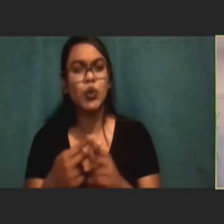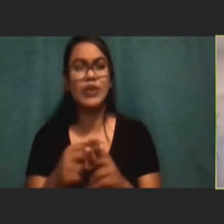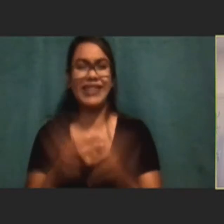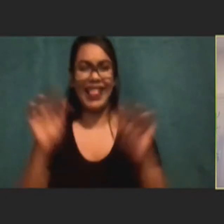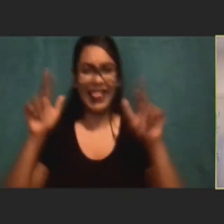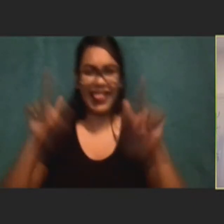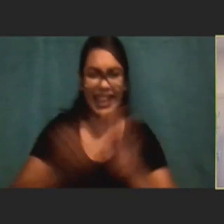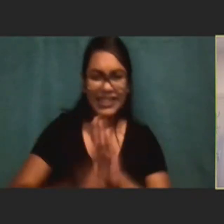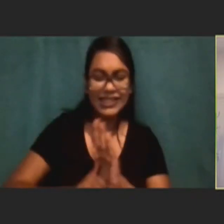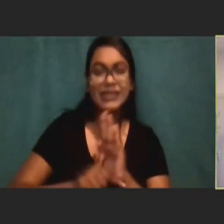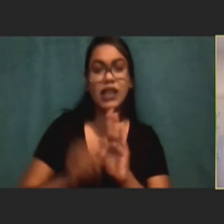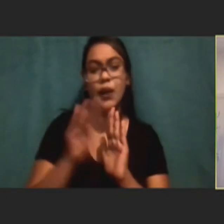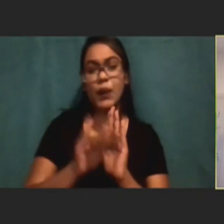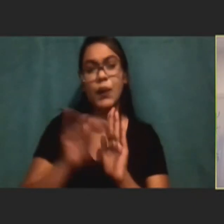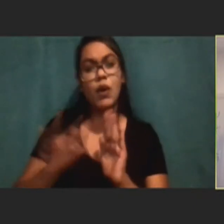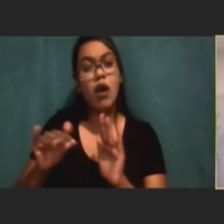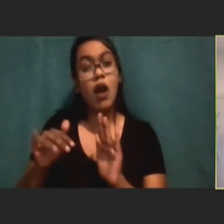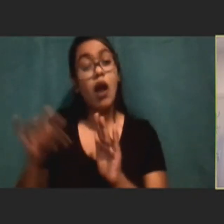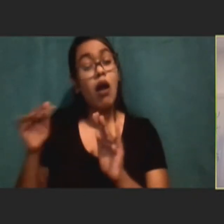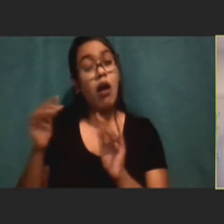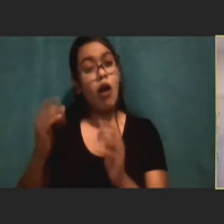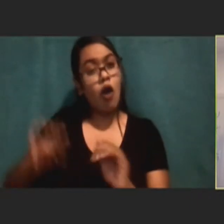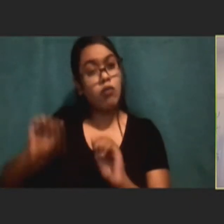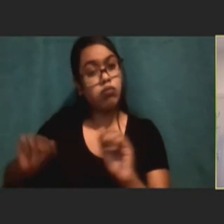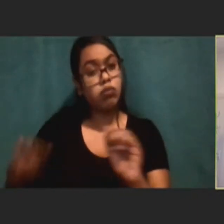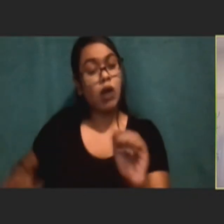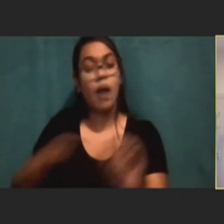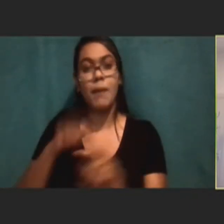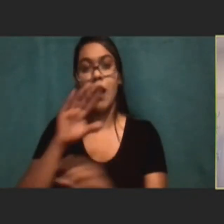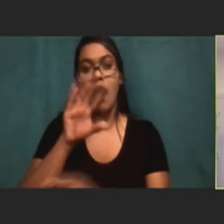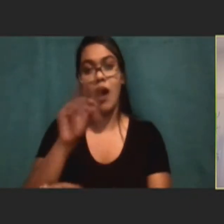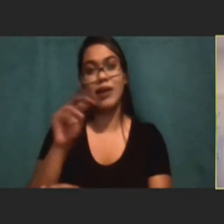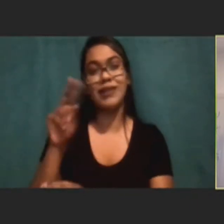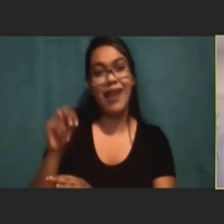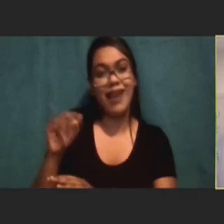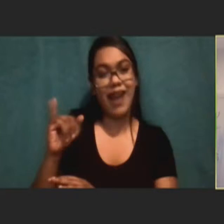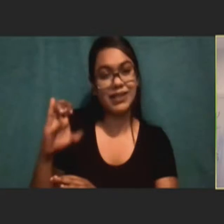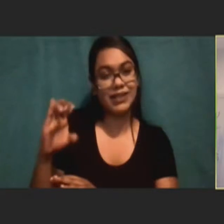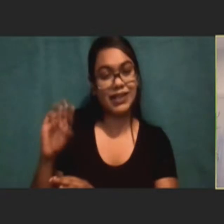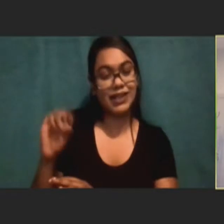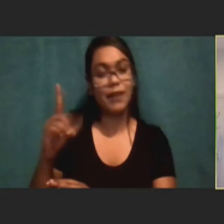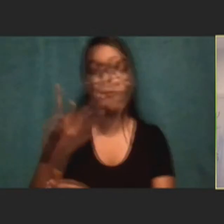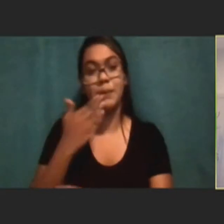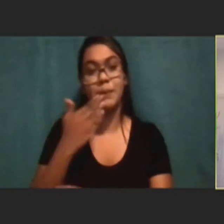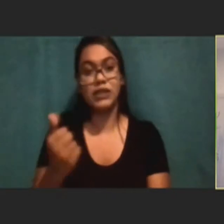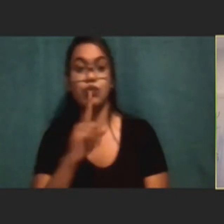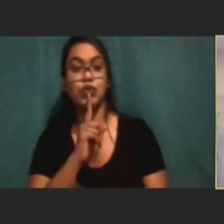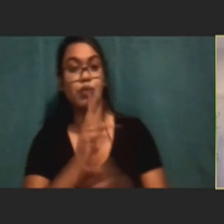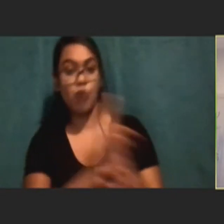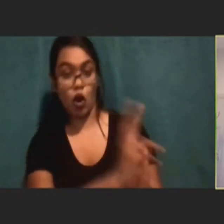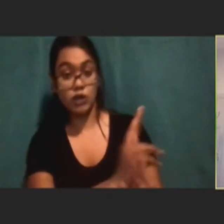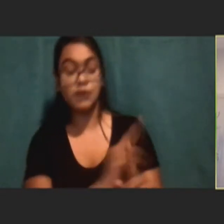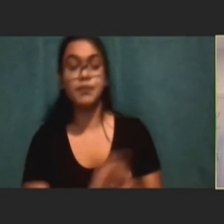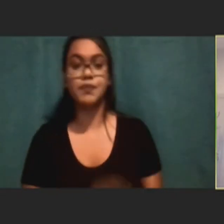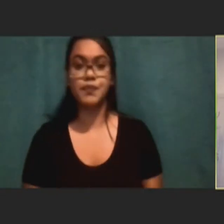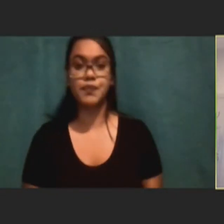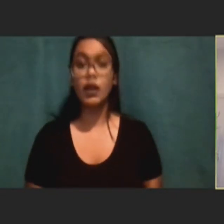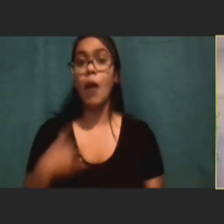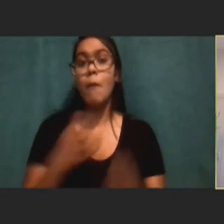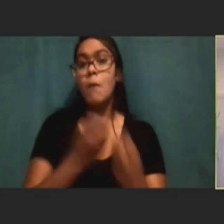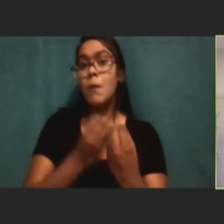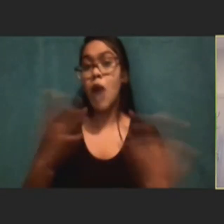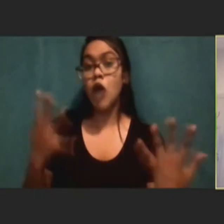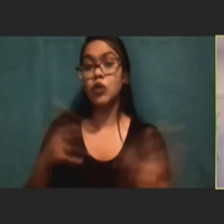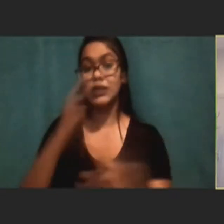from NICD can respond to that. And about the symptoms that are being seen at the moment, because they're the ones seeing the patients